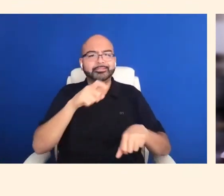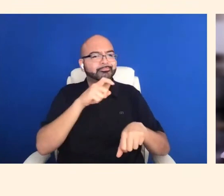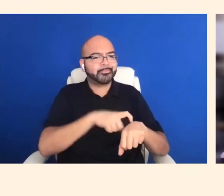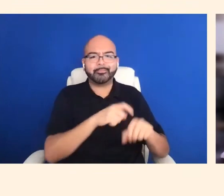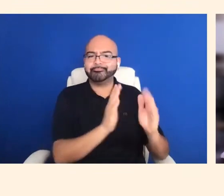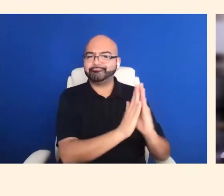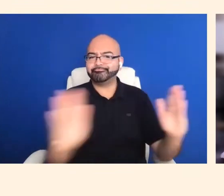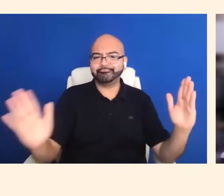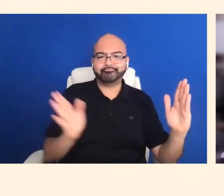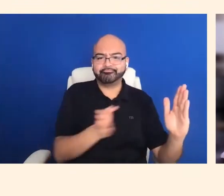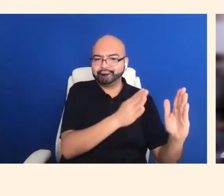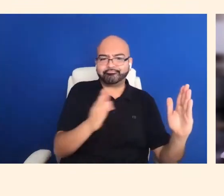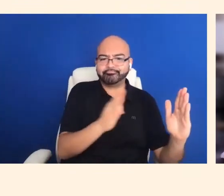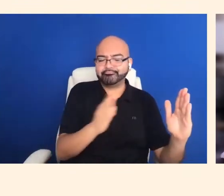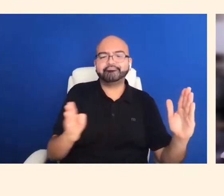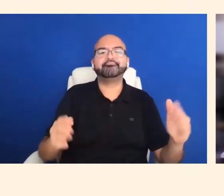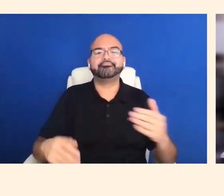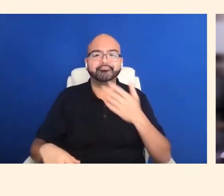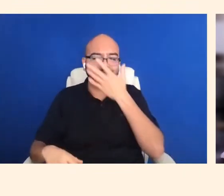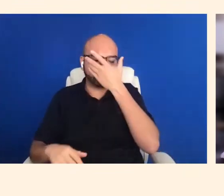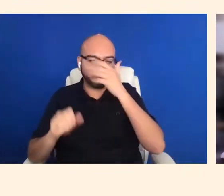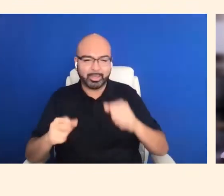Absolutely.